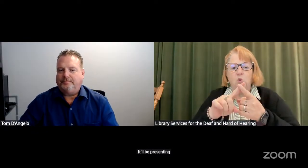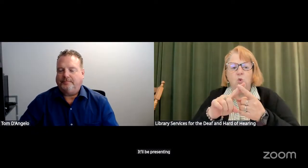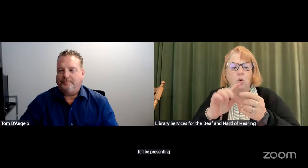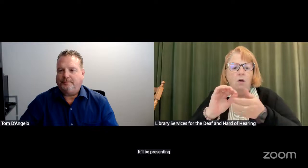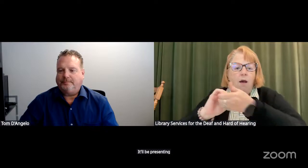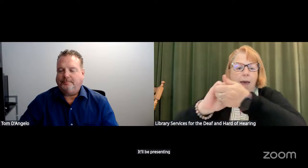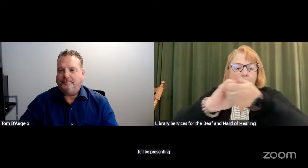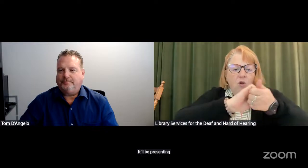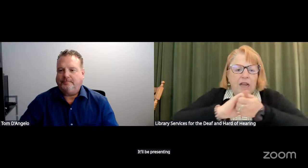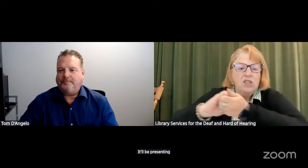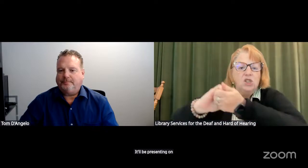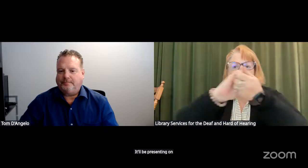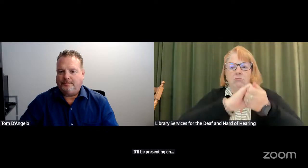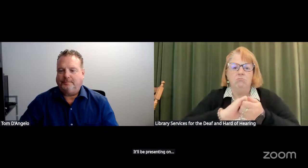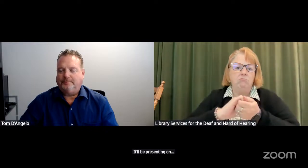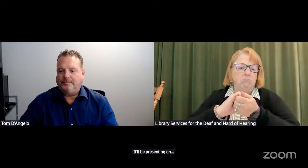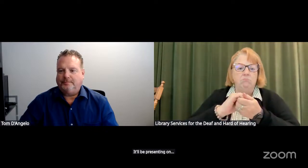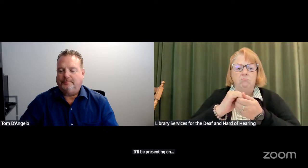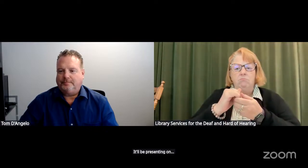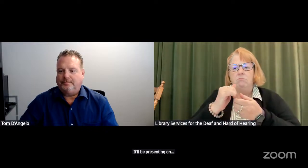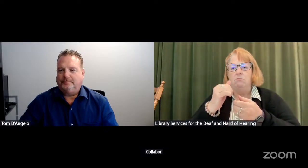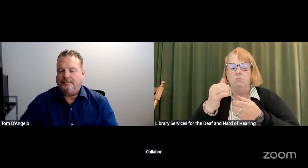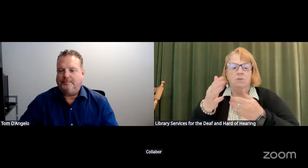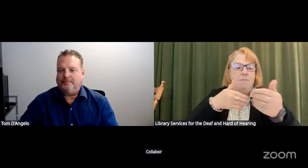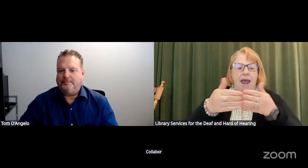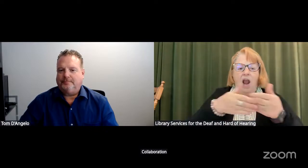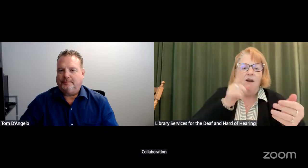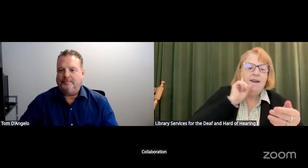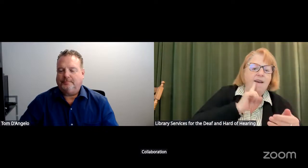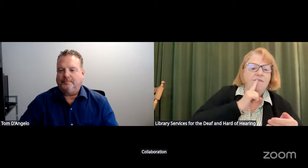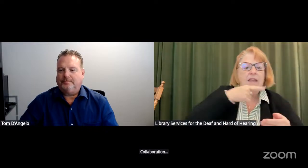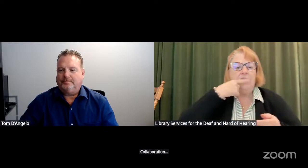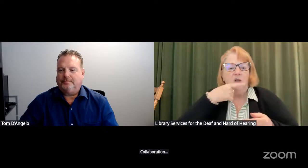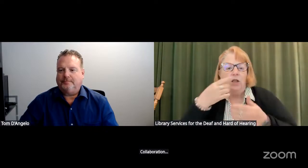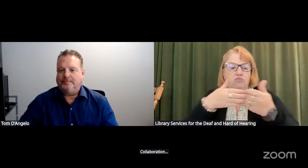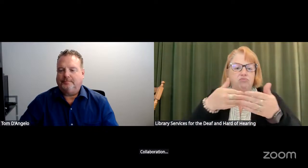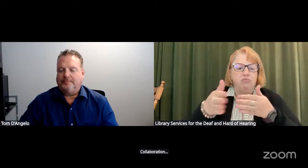presenting on collaboration,